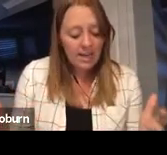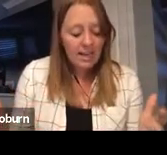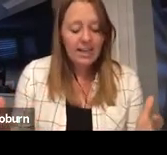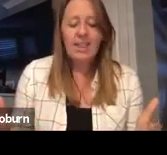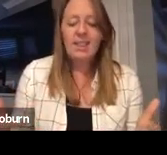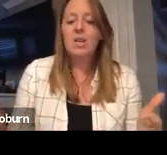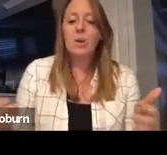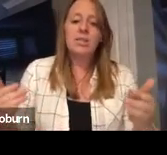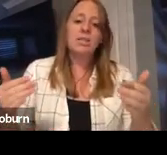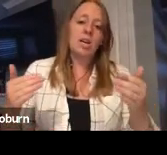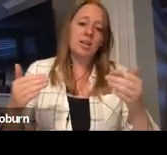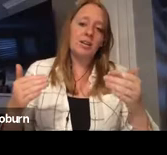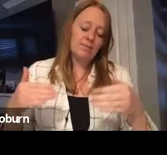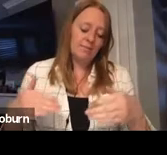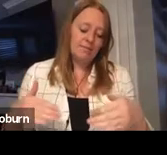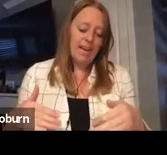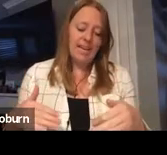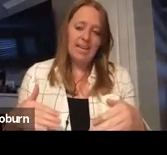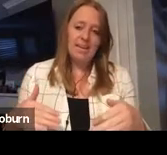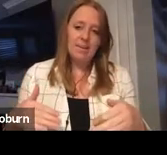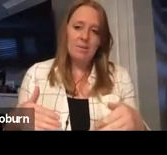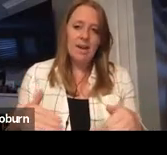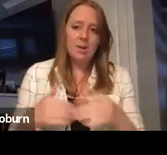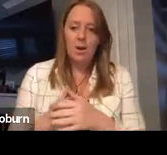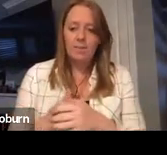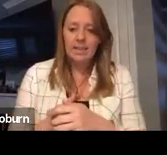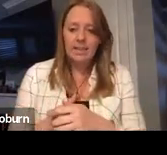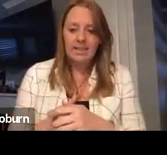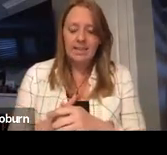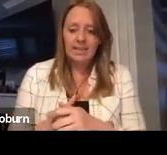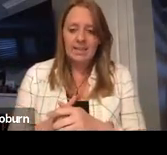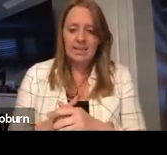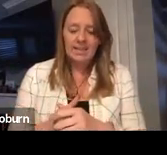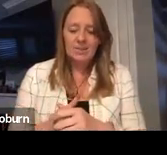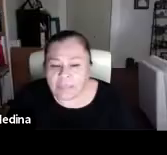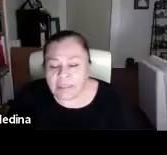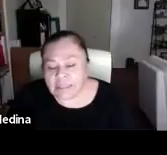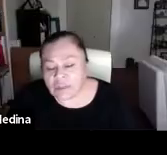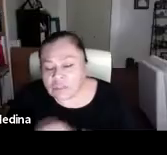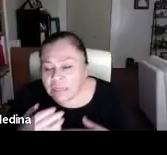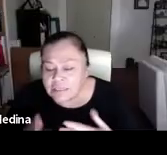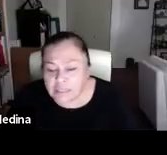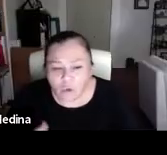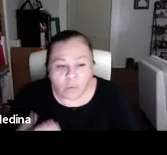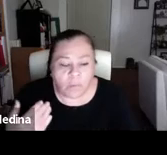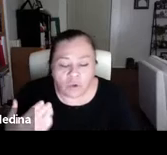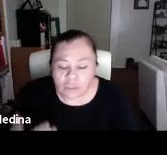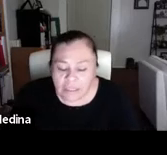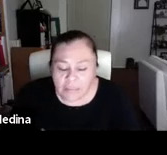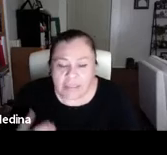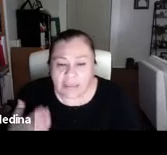week, then you can start fading back your prompting. Y mientras ellos están